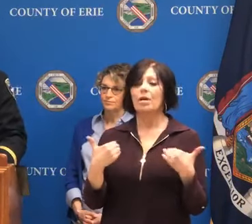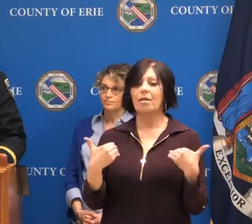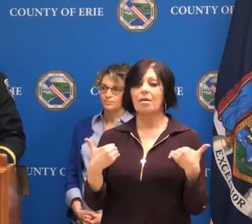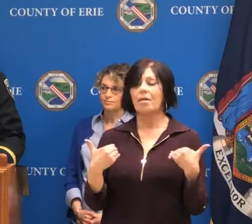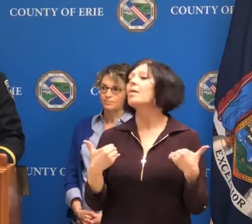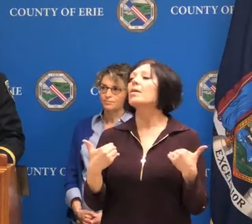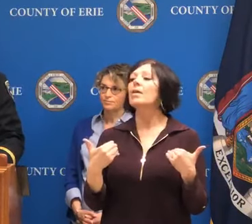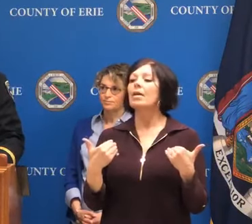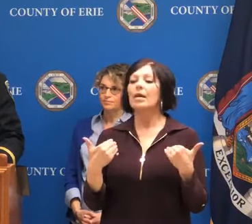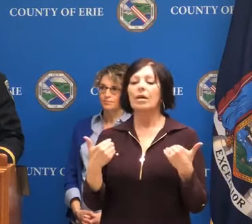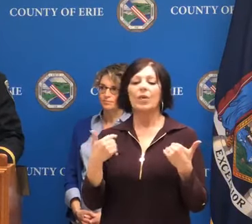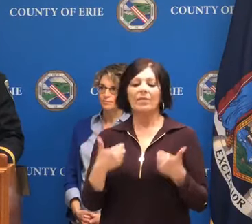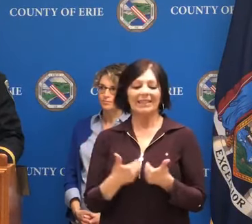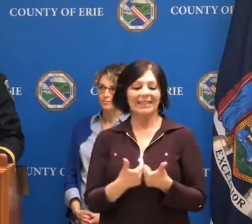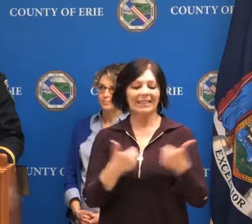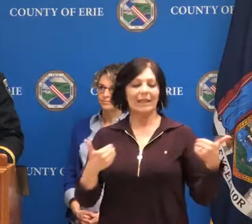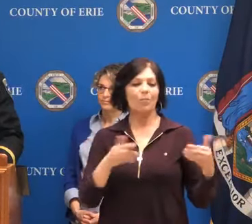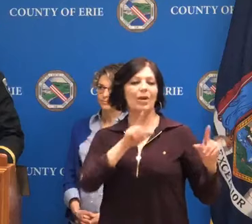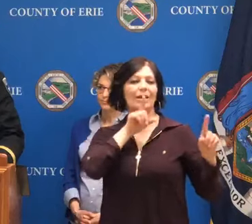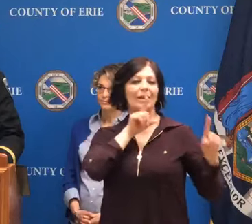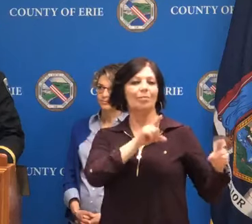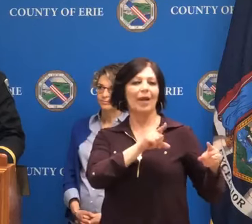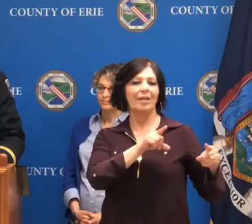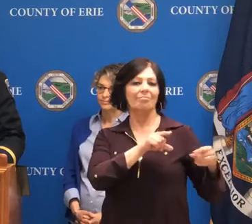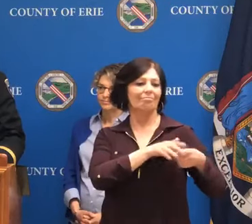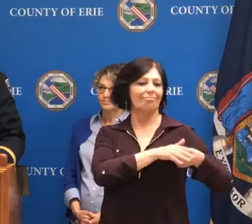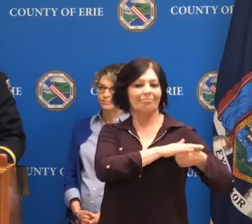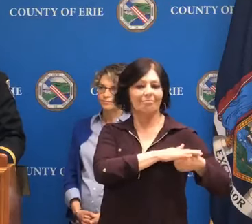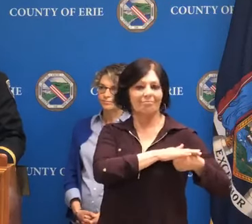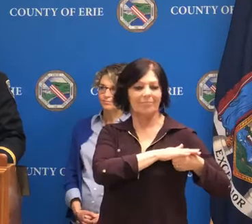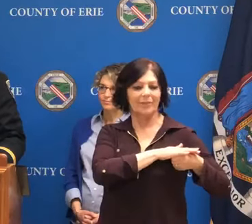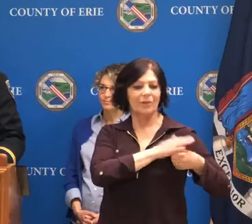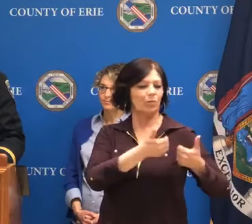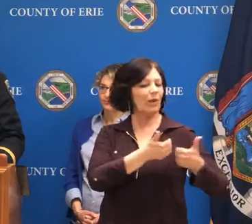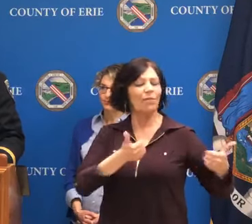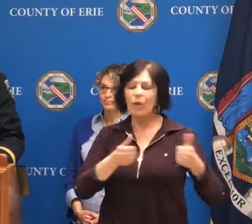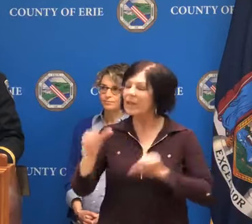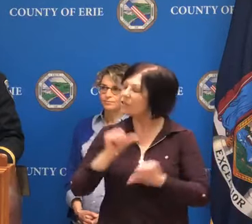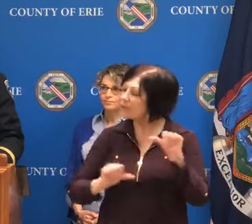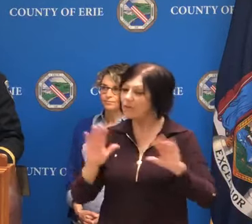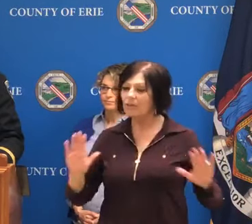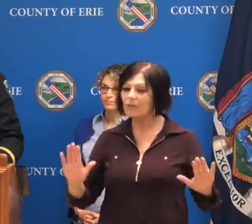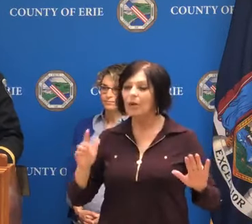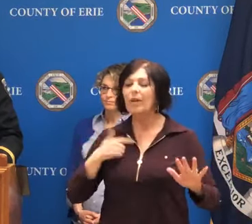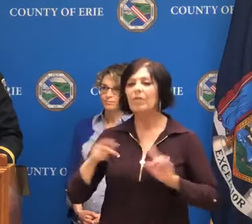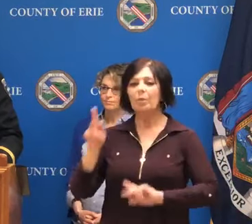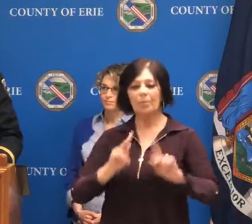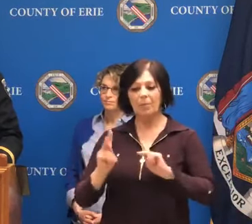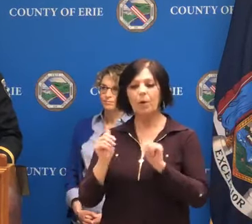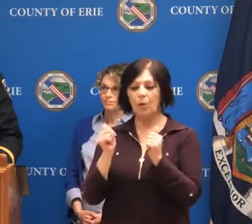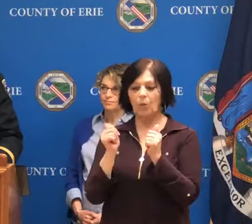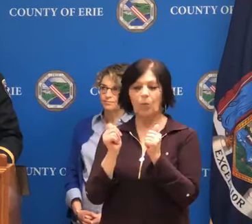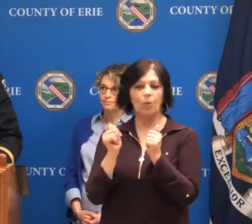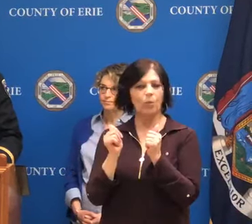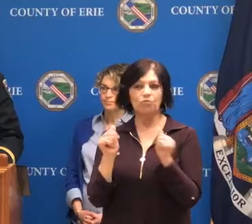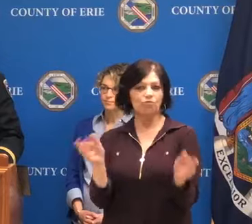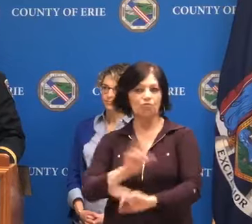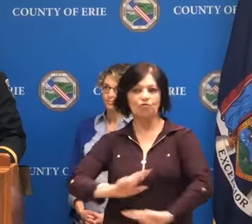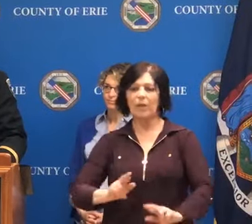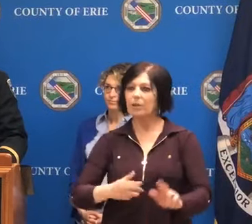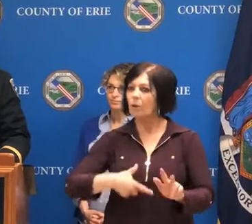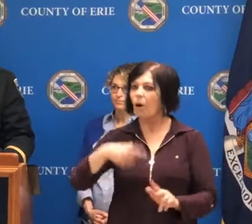We're maintaining a separate command post, so we keep away from each other. We have folks with ready to go at